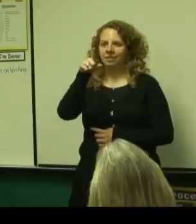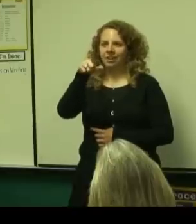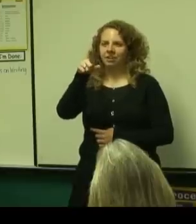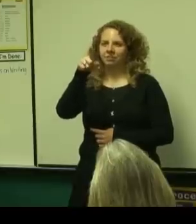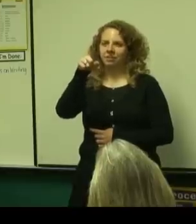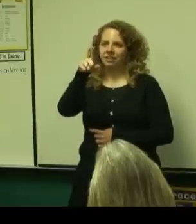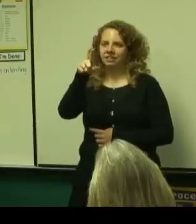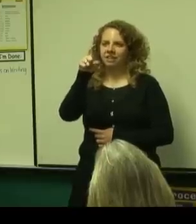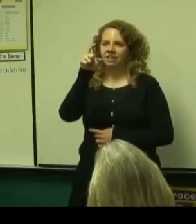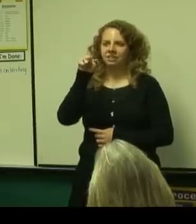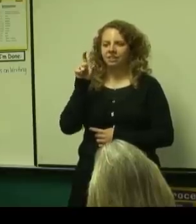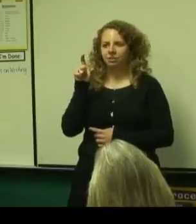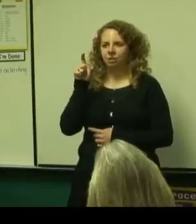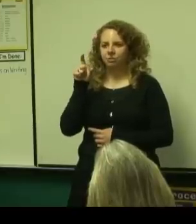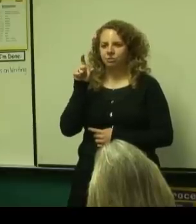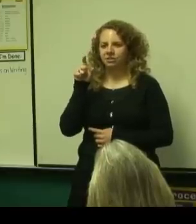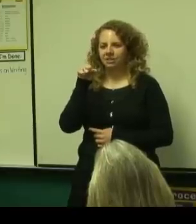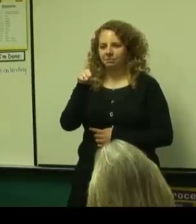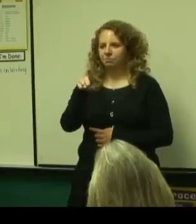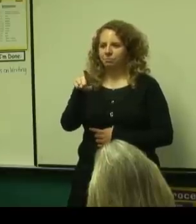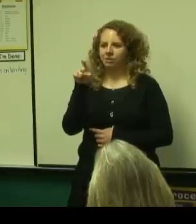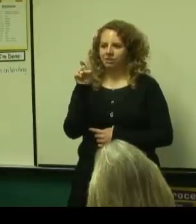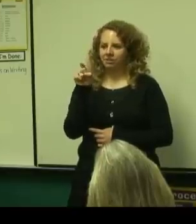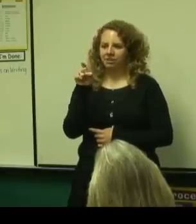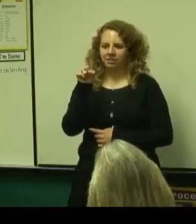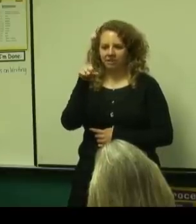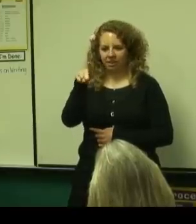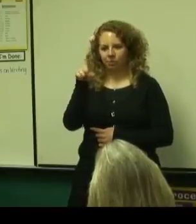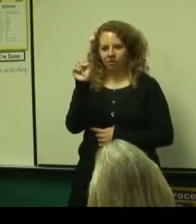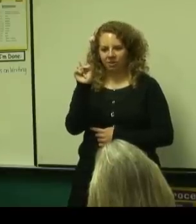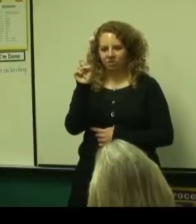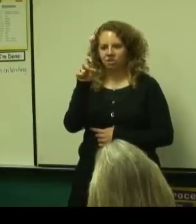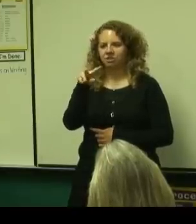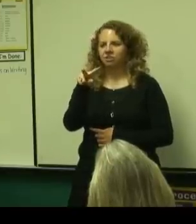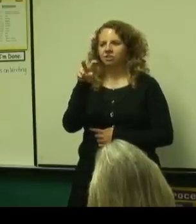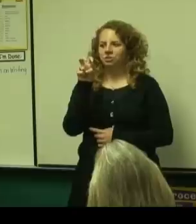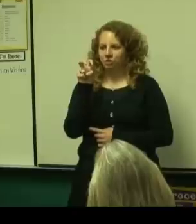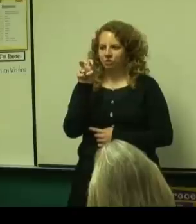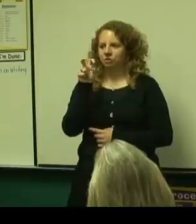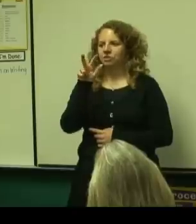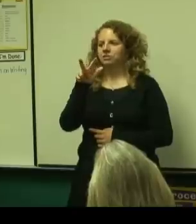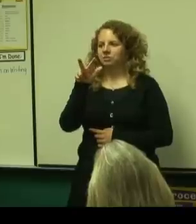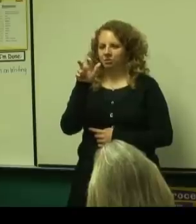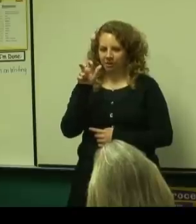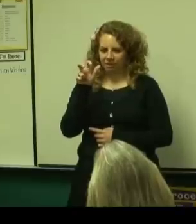I don't know. I think technically you go into a C, but it's kind of like 100, 200, 300,